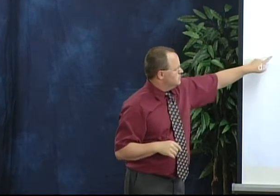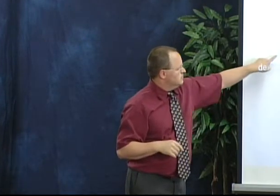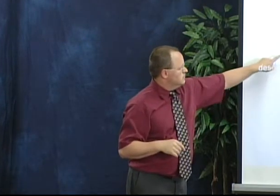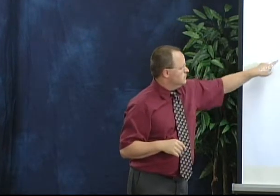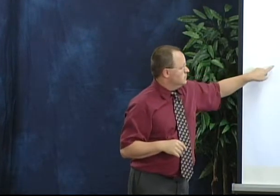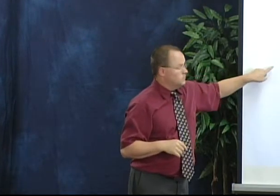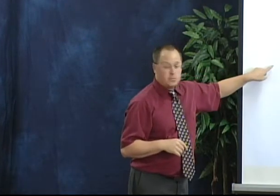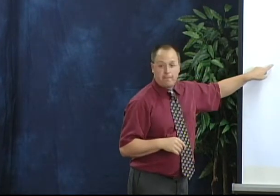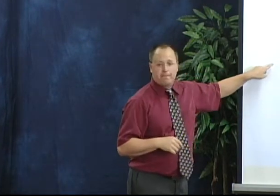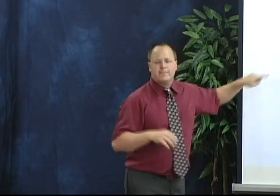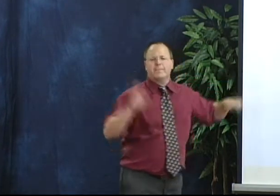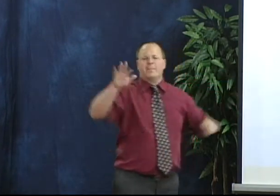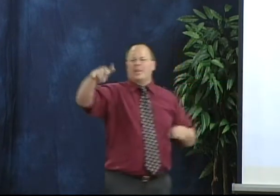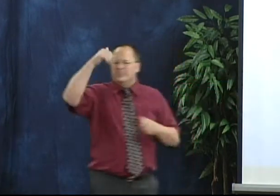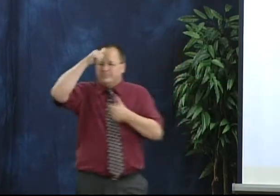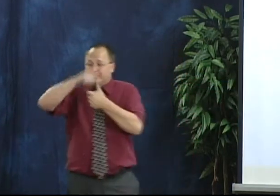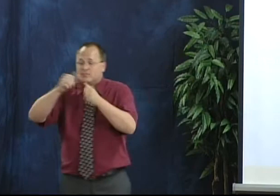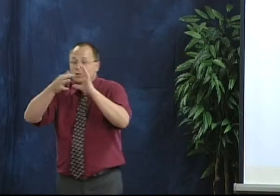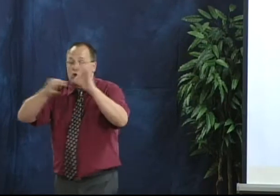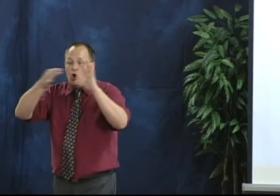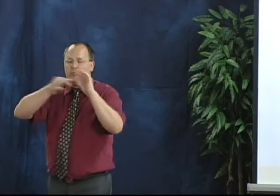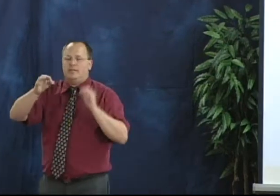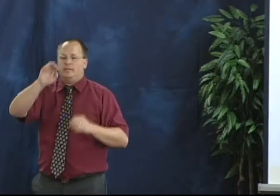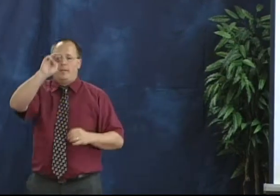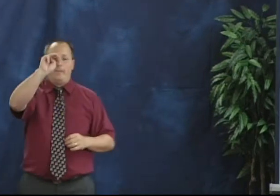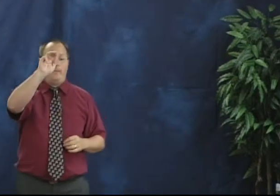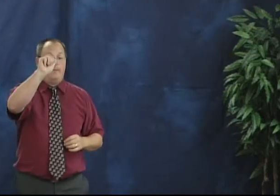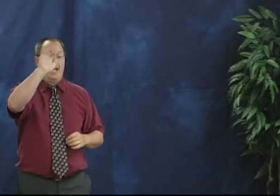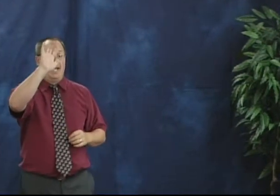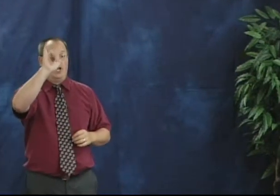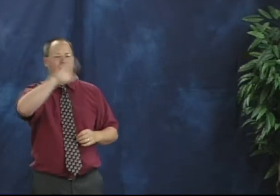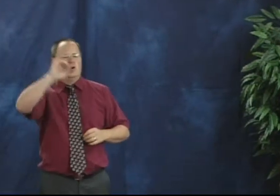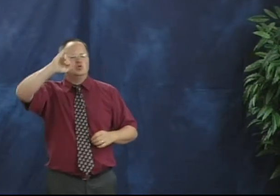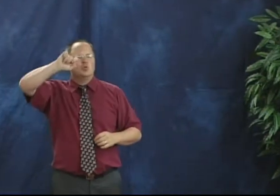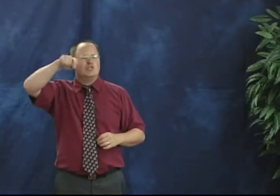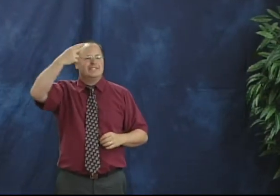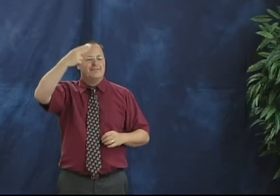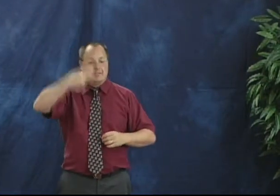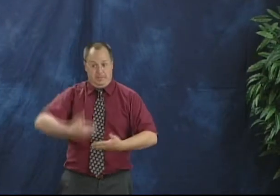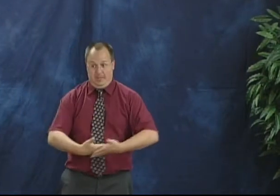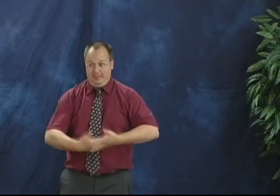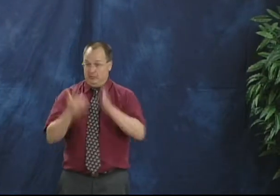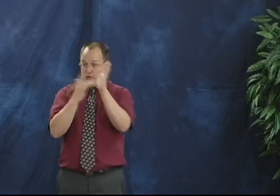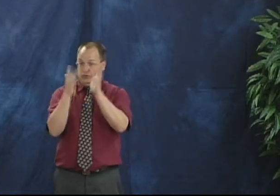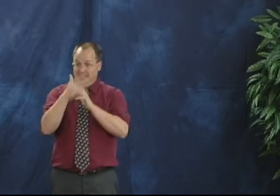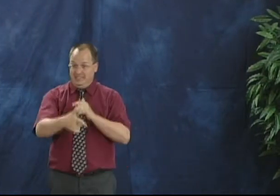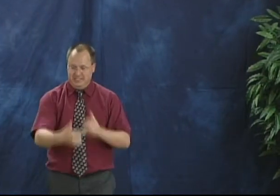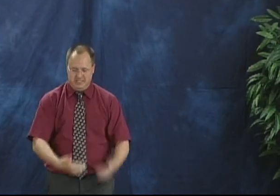A And Mary and